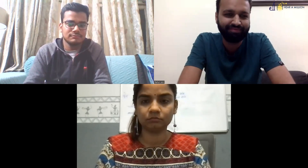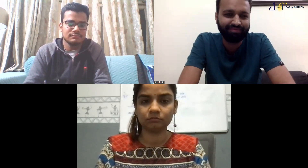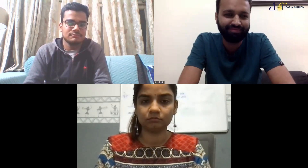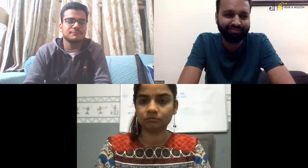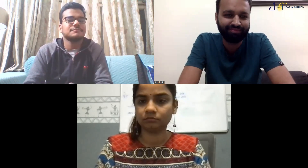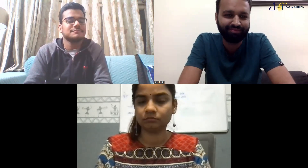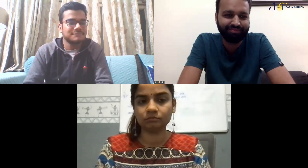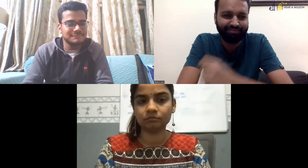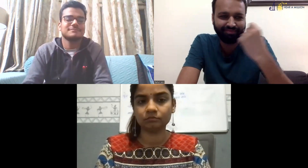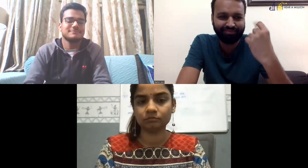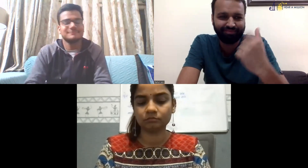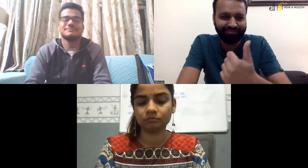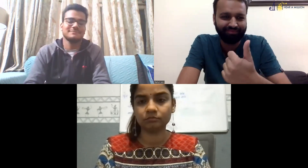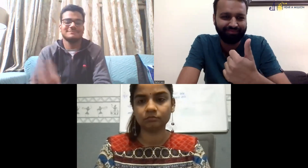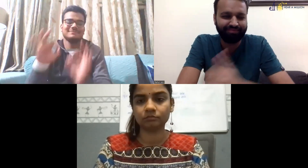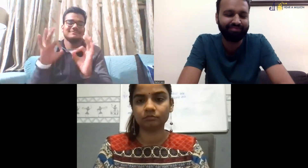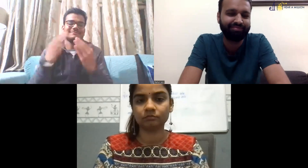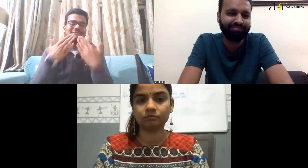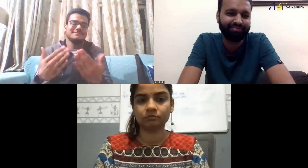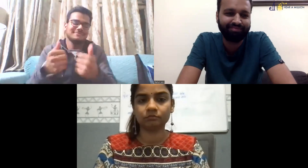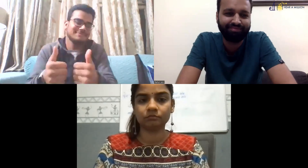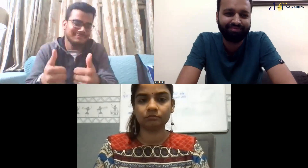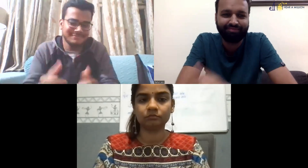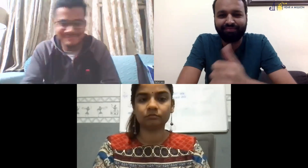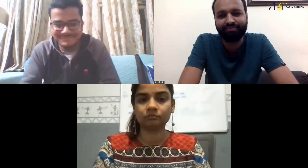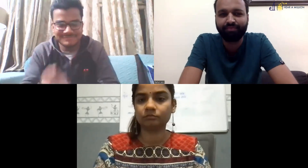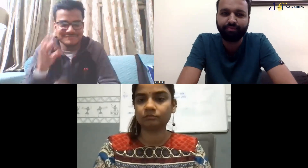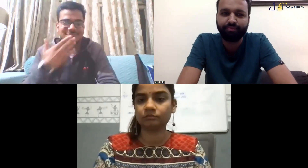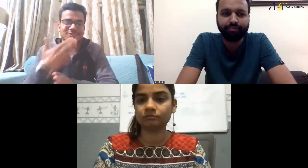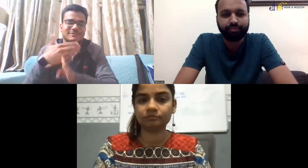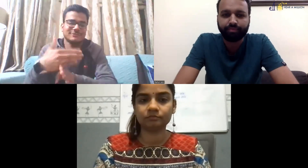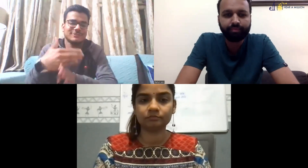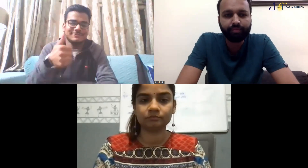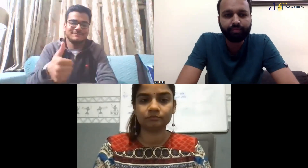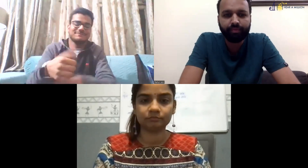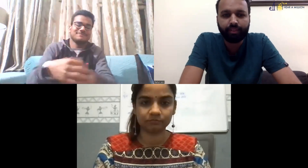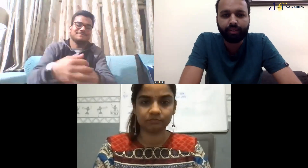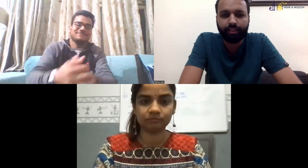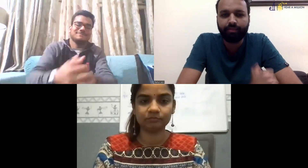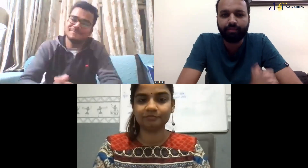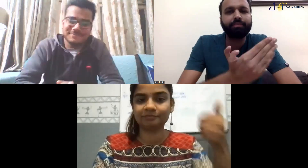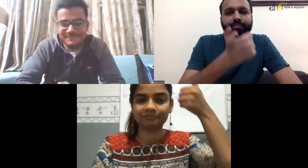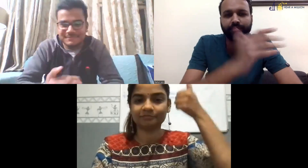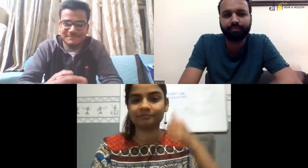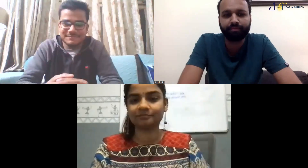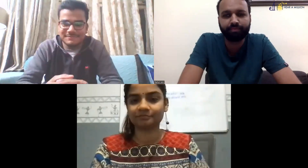be open to listening and respecting the other person. Thank you so much. Thanks for sharing,